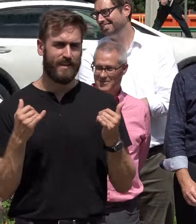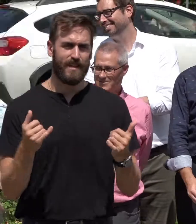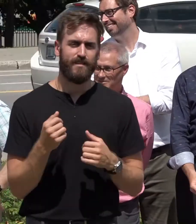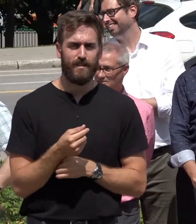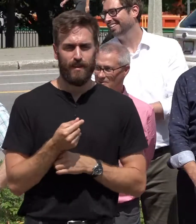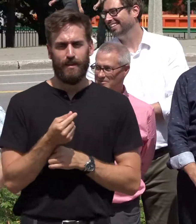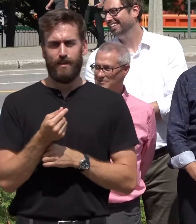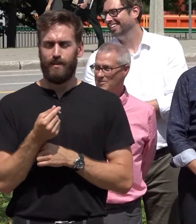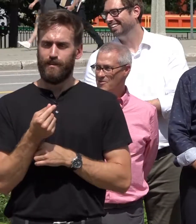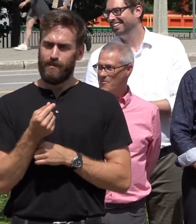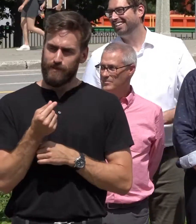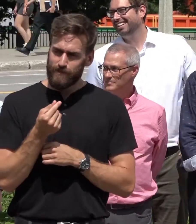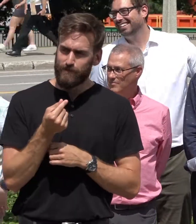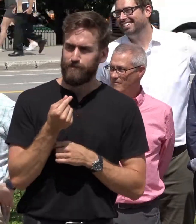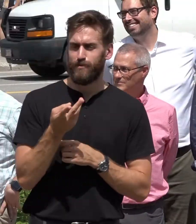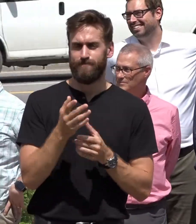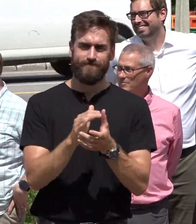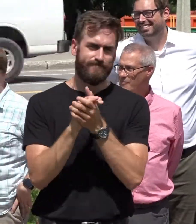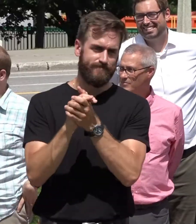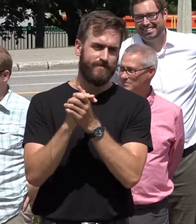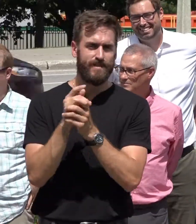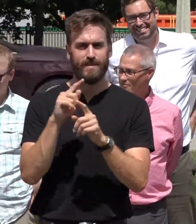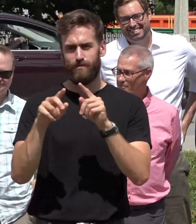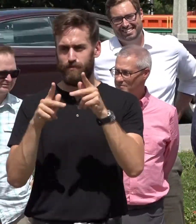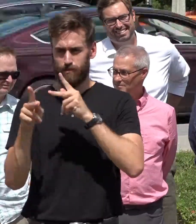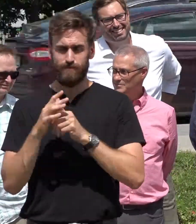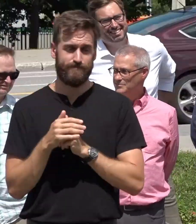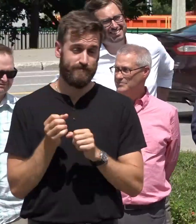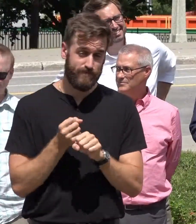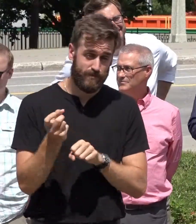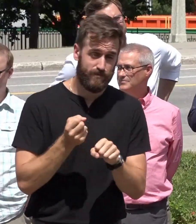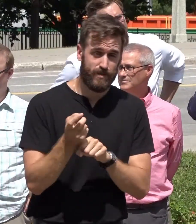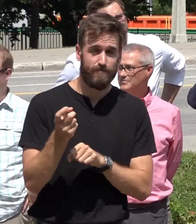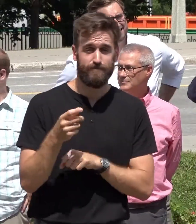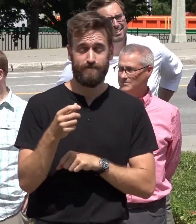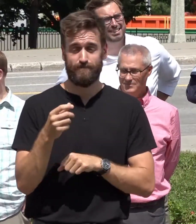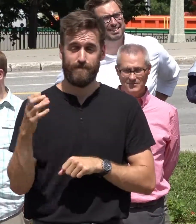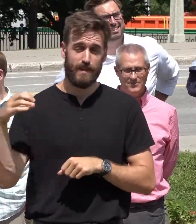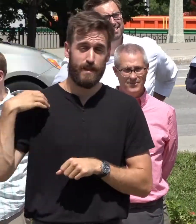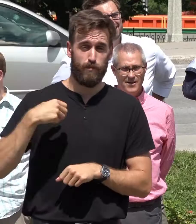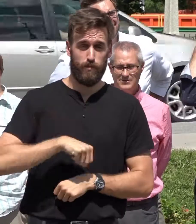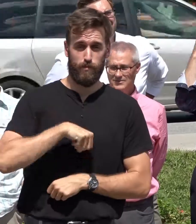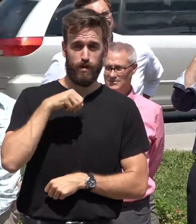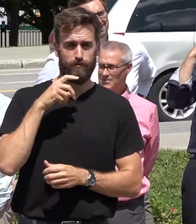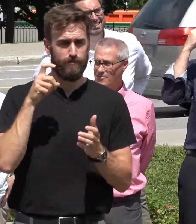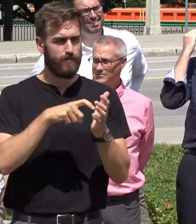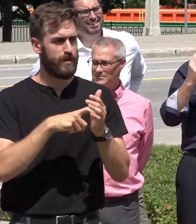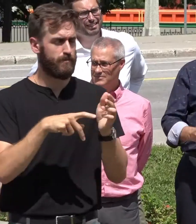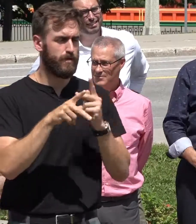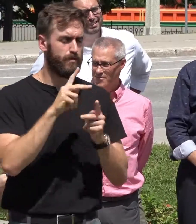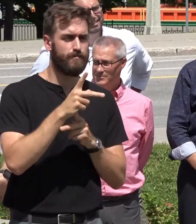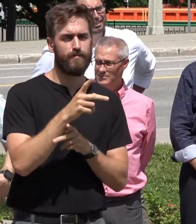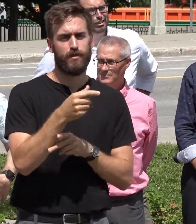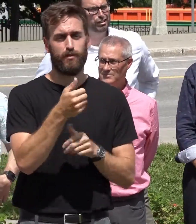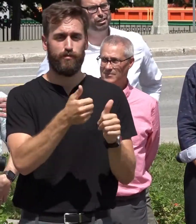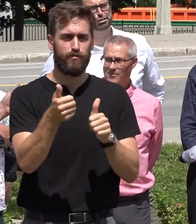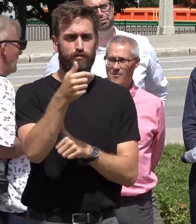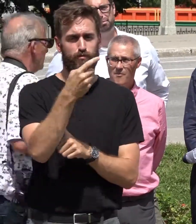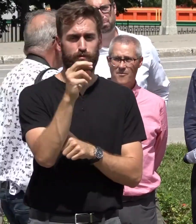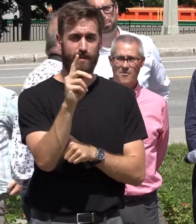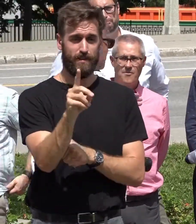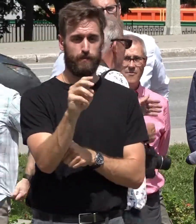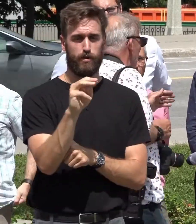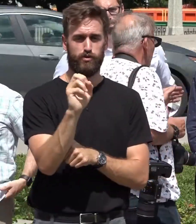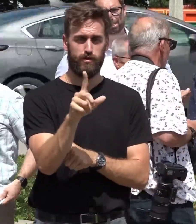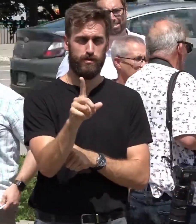more congratulations. Each year, Capital Pride recognizes leaders in our community as our Grand Marshal and Youth Marshal,